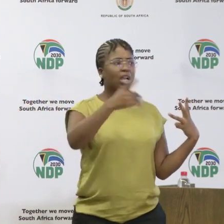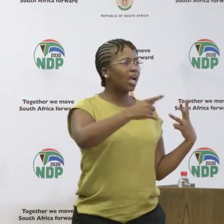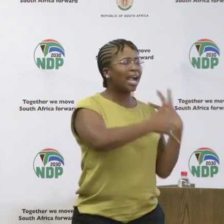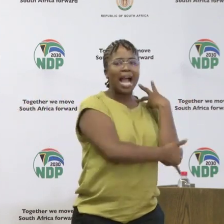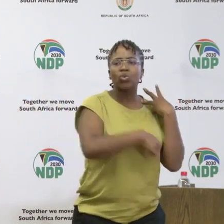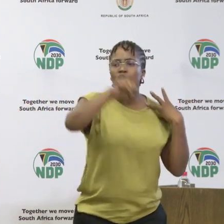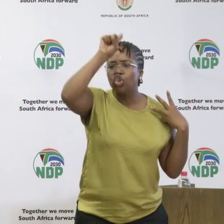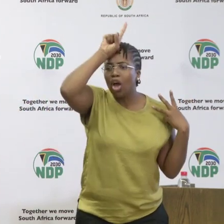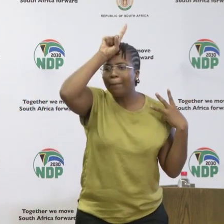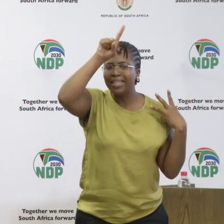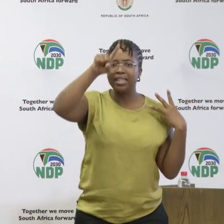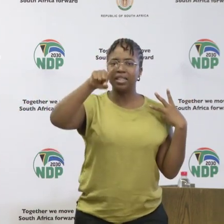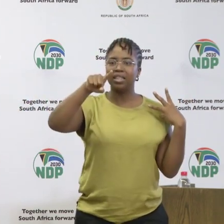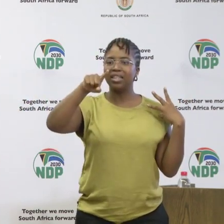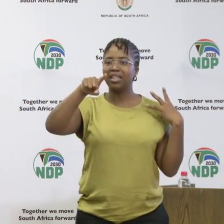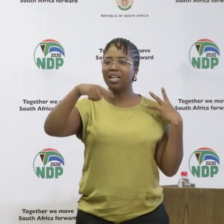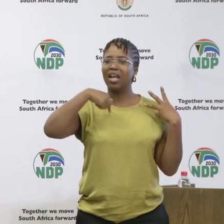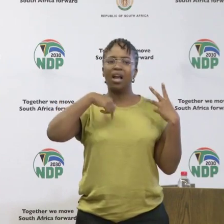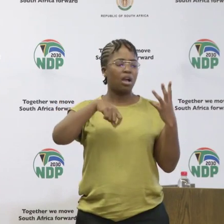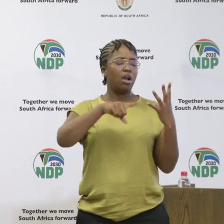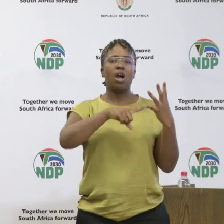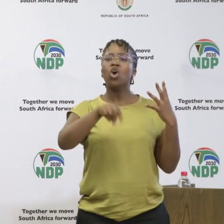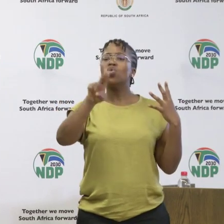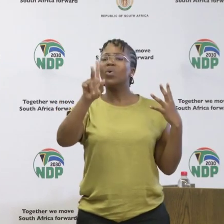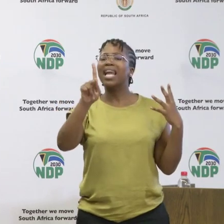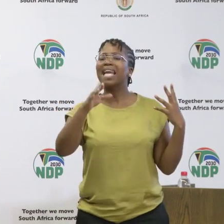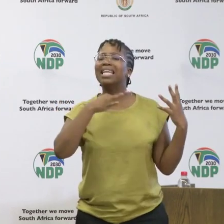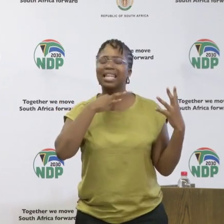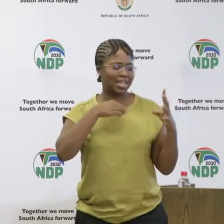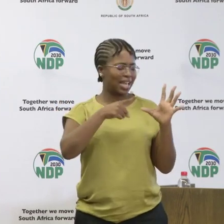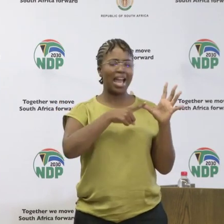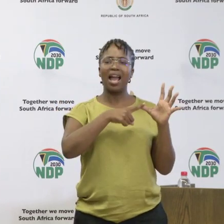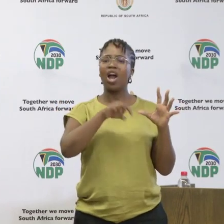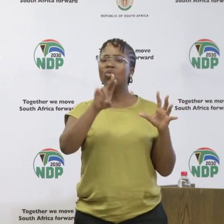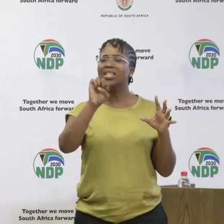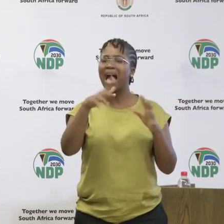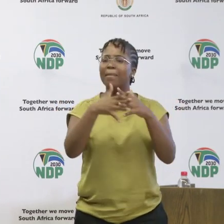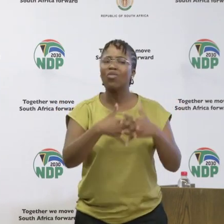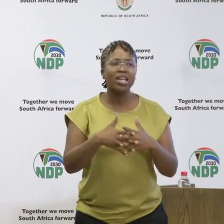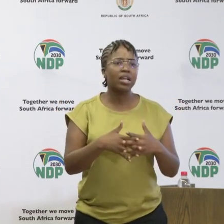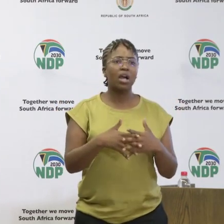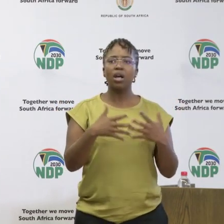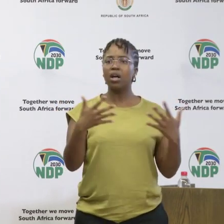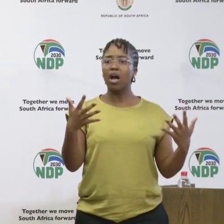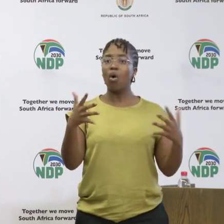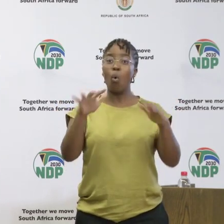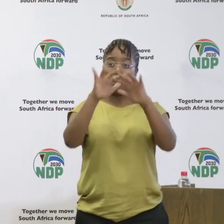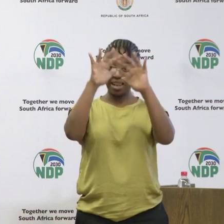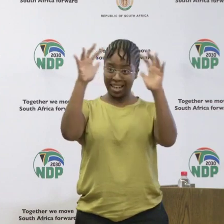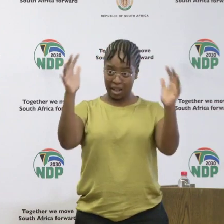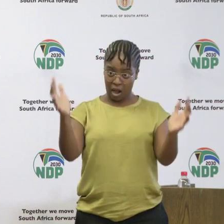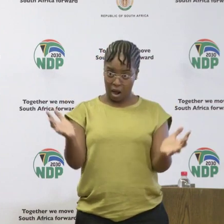Germany, the message, and UK, the message, USA, the message that the entire